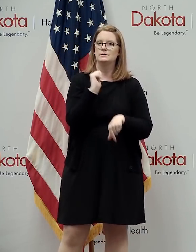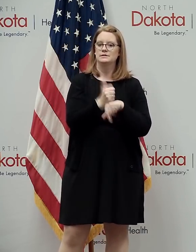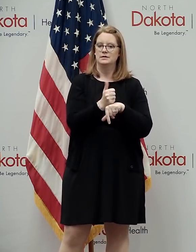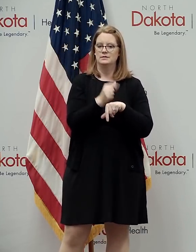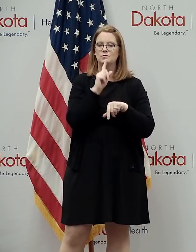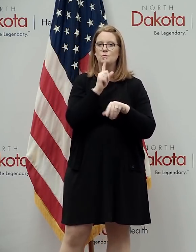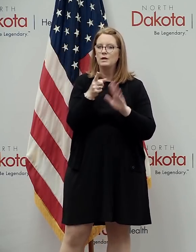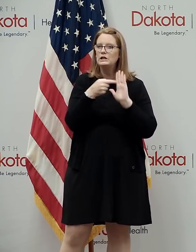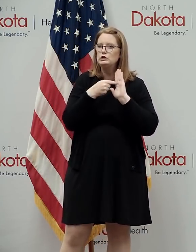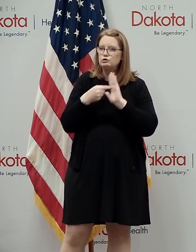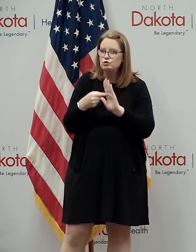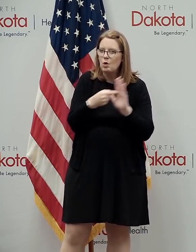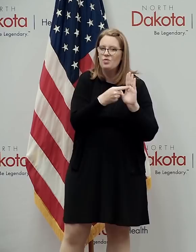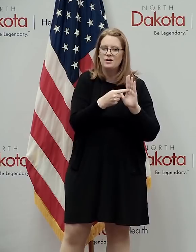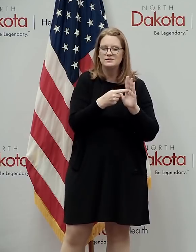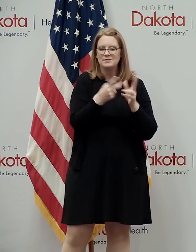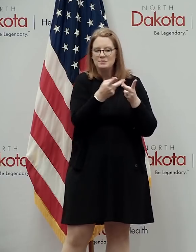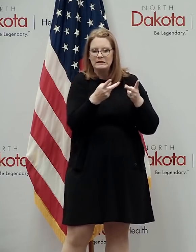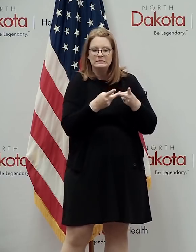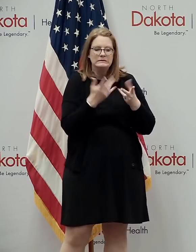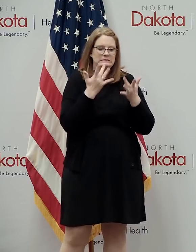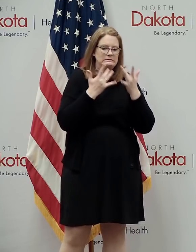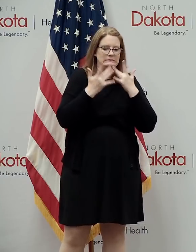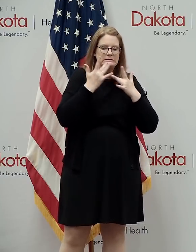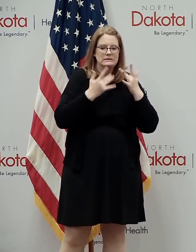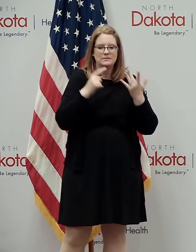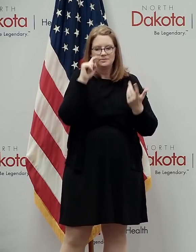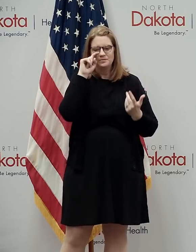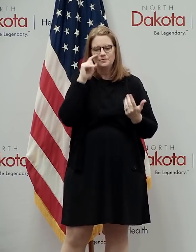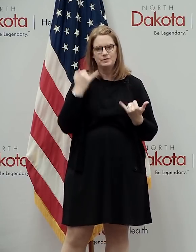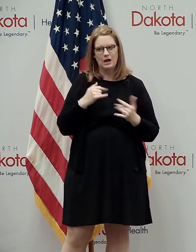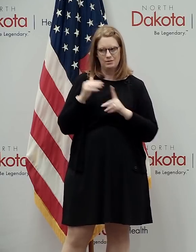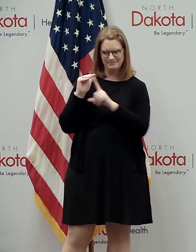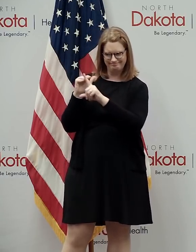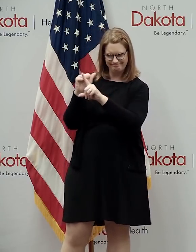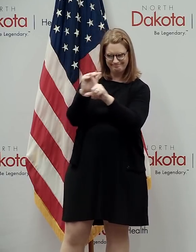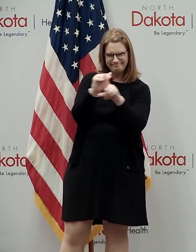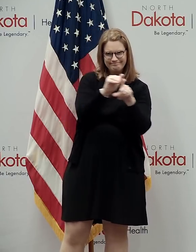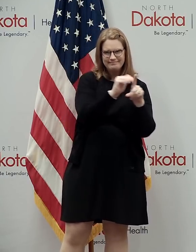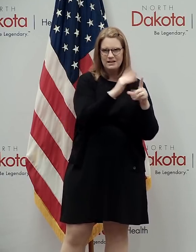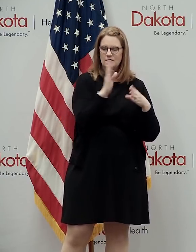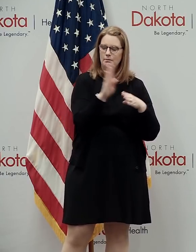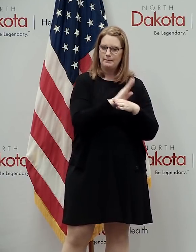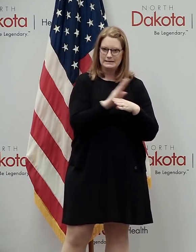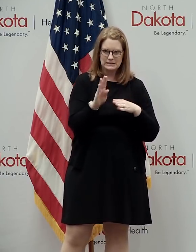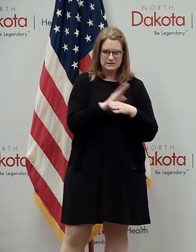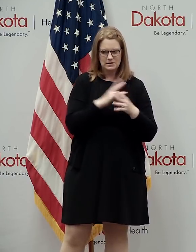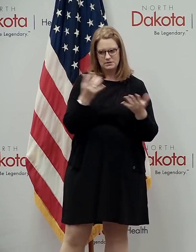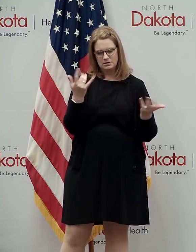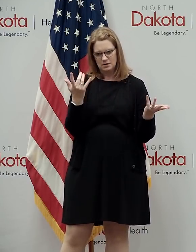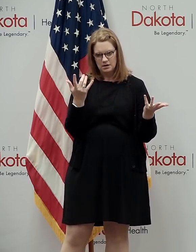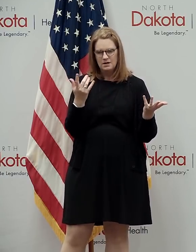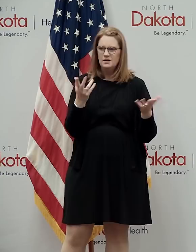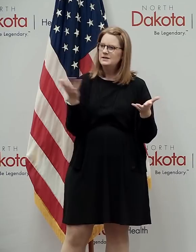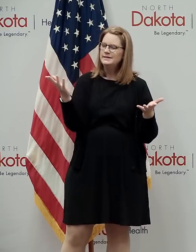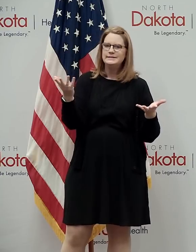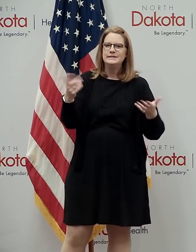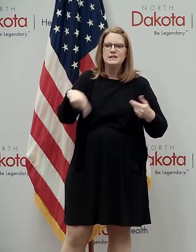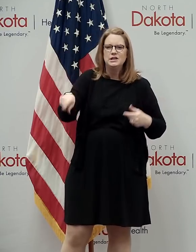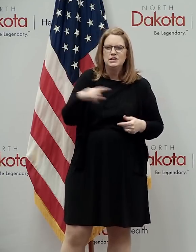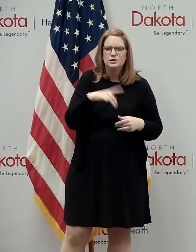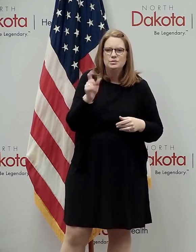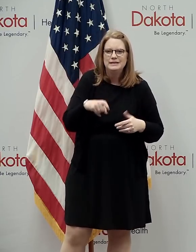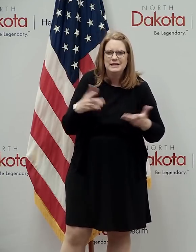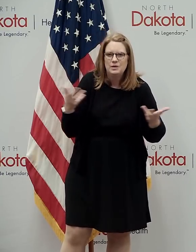address those gaps. At the North Dakota Department of Commerce, we talk to businesses every day, all day, and when we have asked, what do you